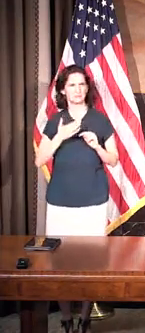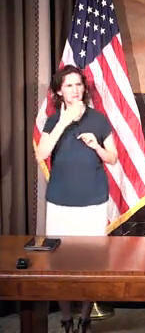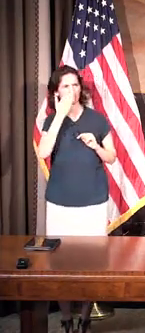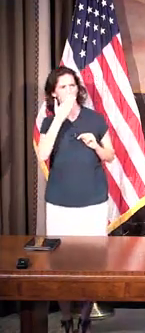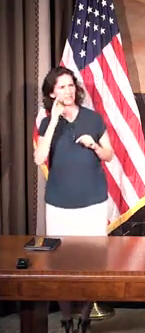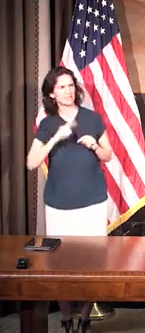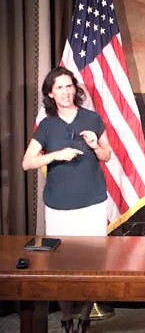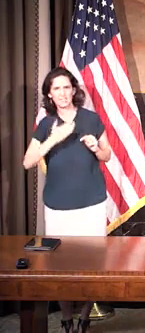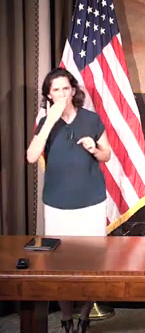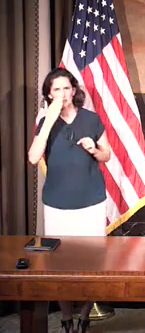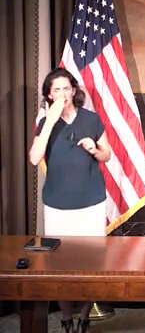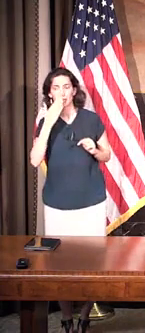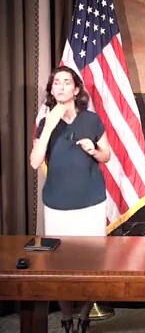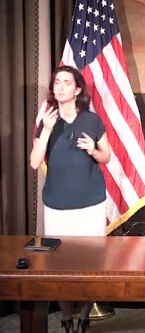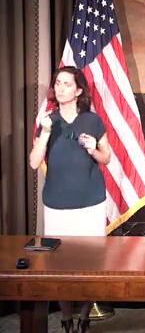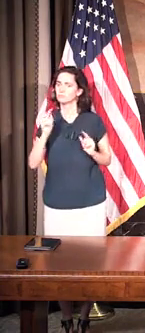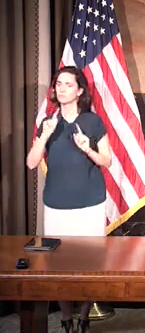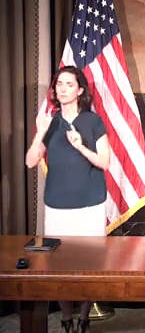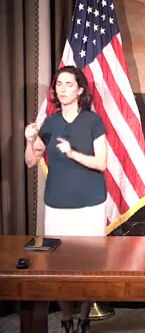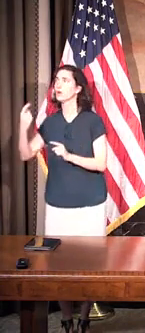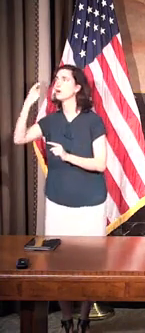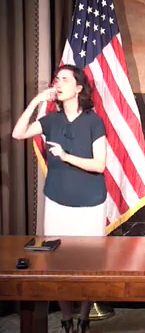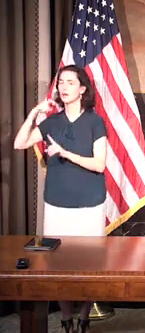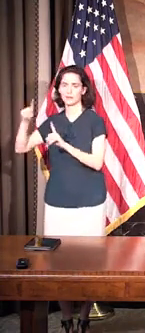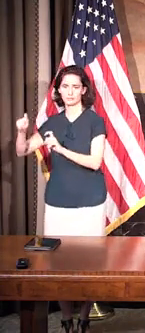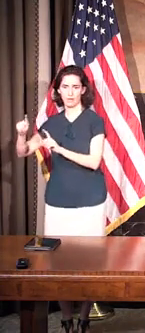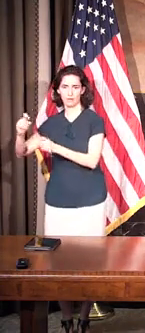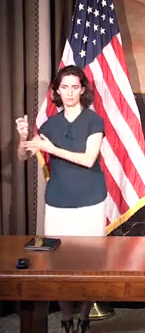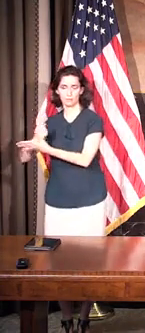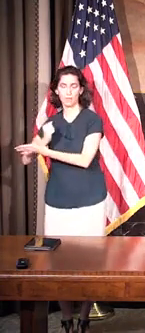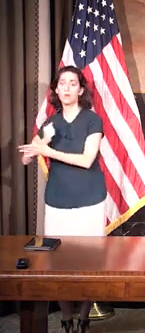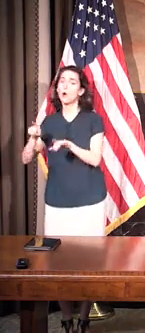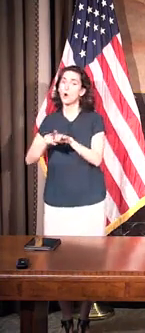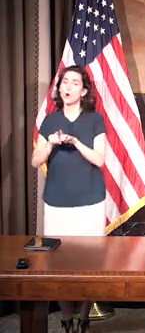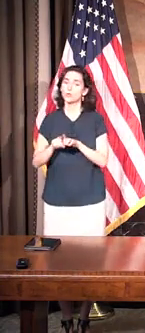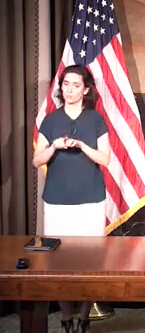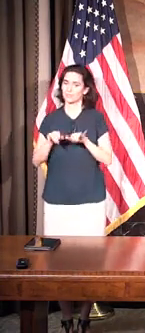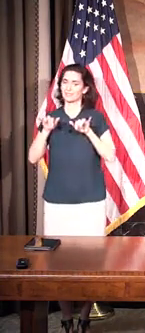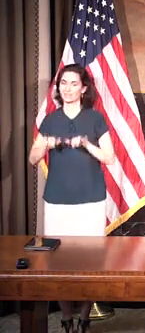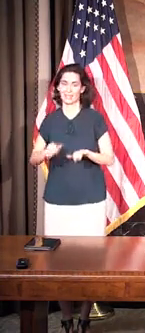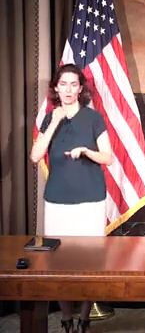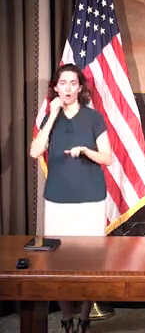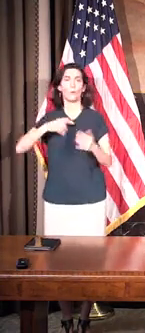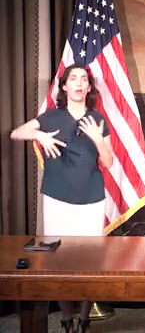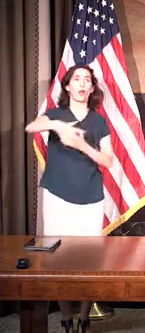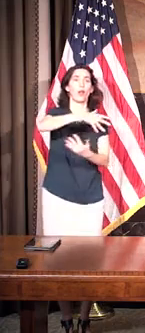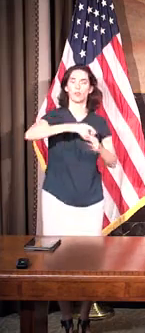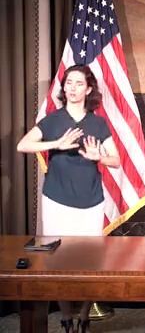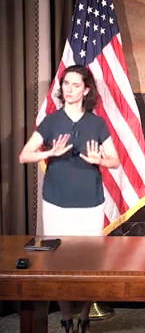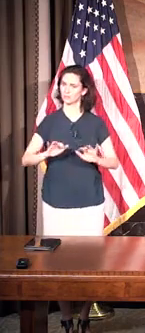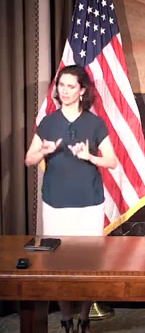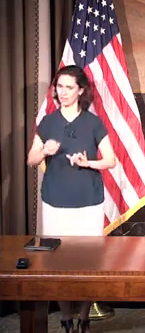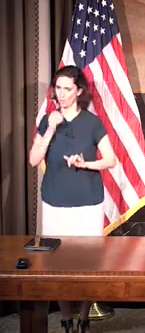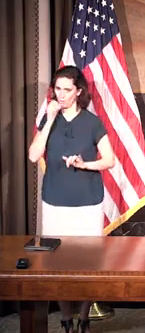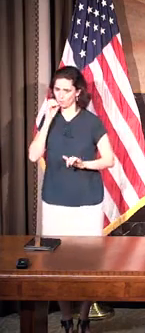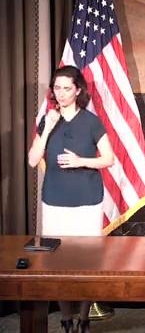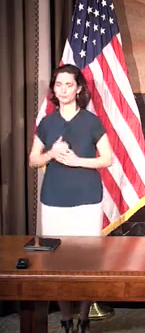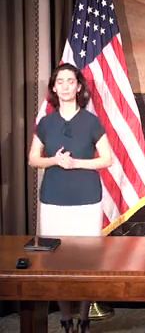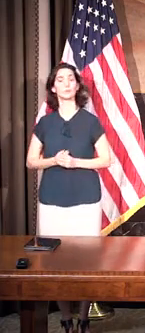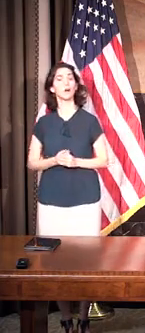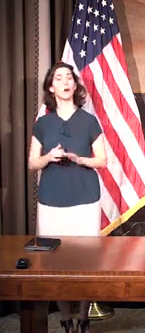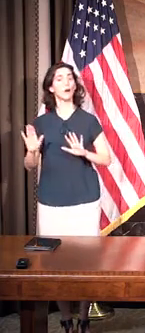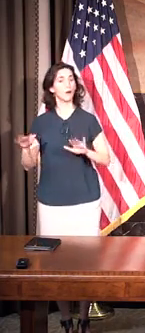got a symptom. You really need to go out and get tested, but please stay home. More parishes are obviously qualifying to